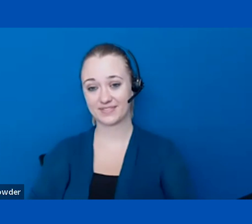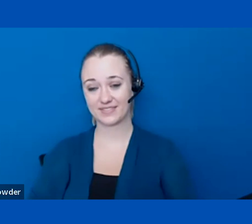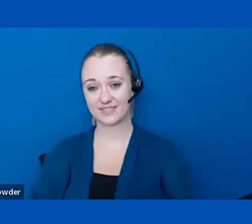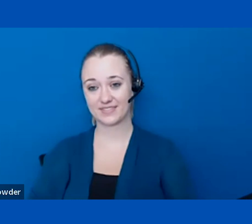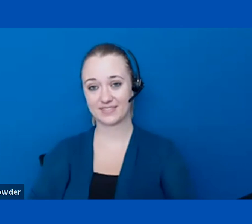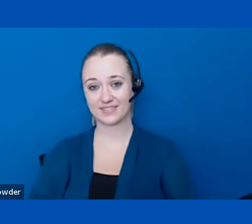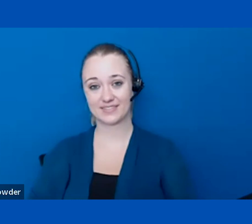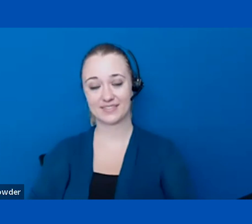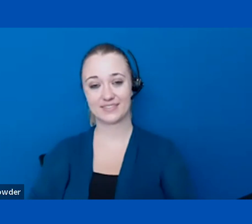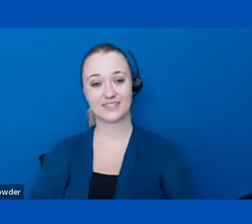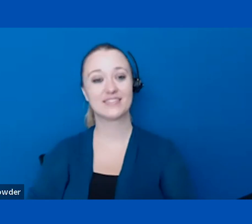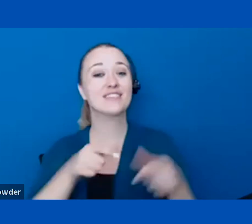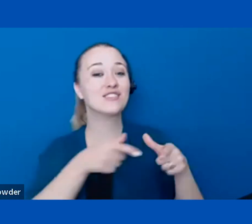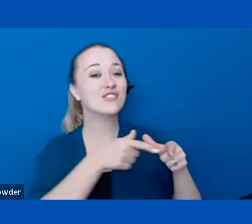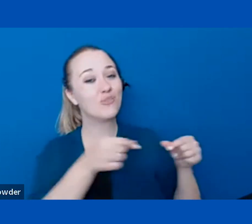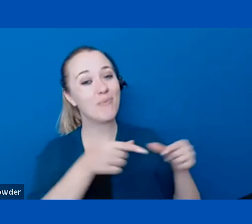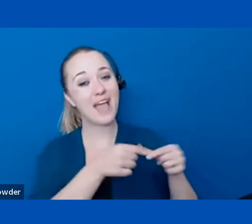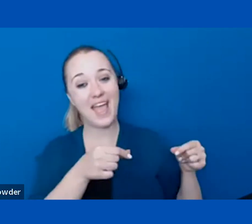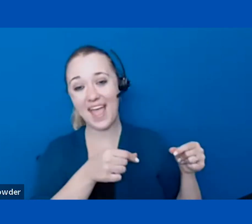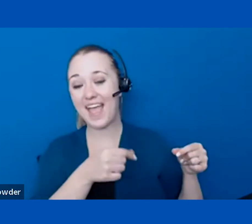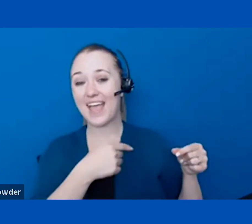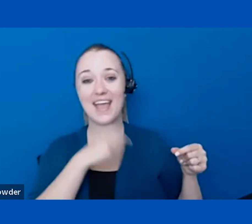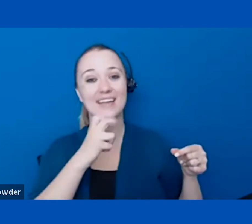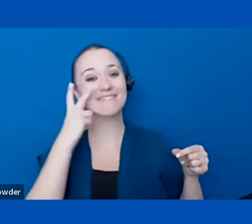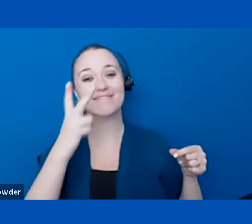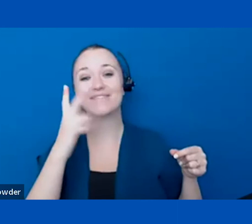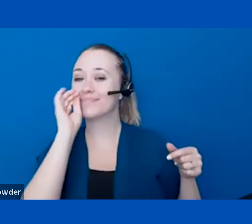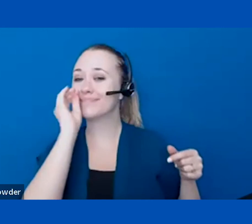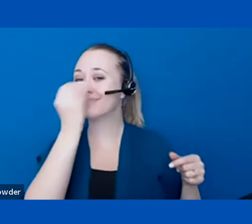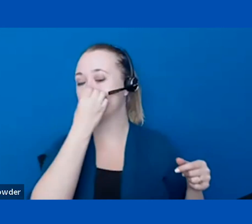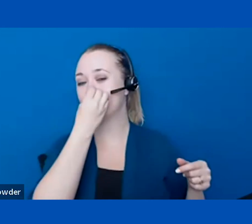To Japan so I can see lovely cherry blossoms.